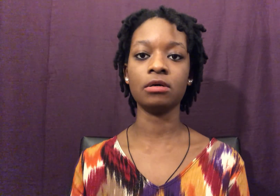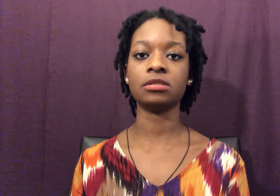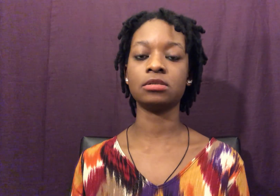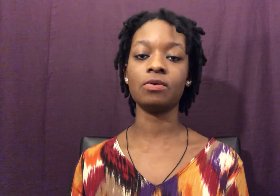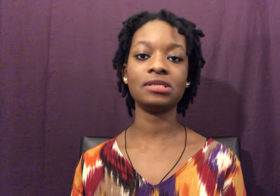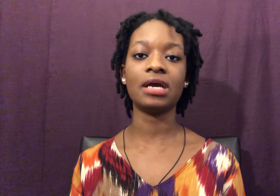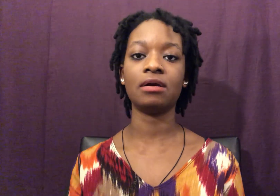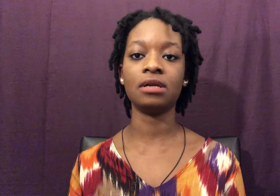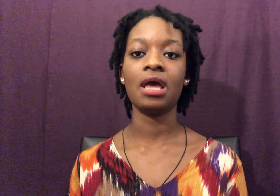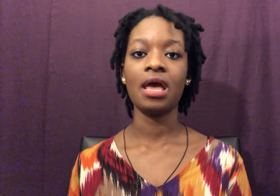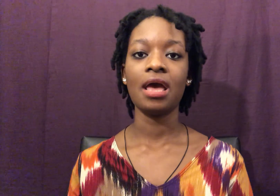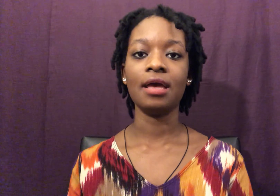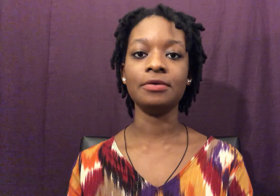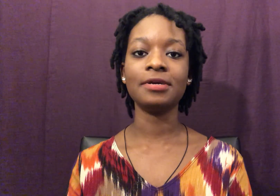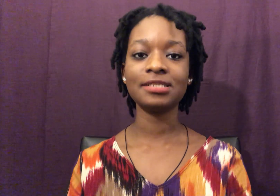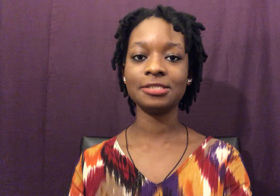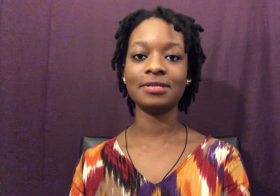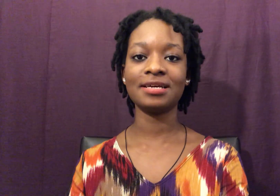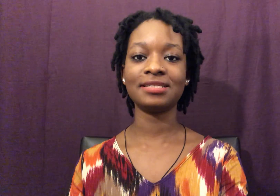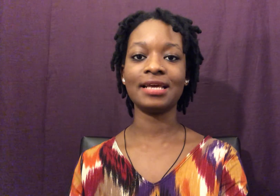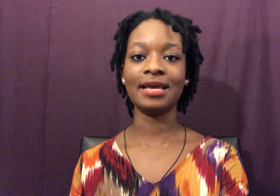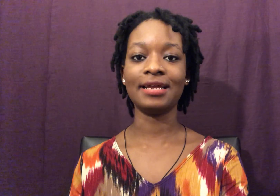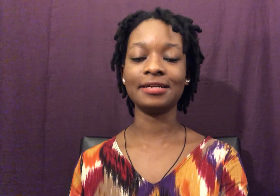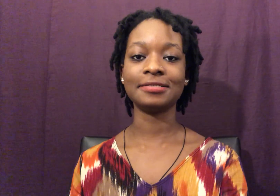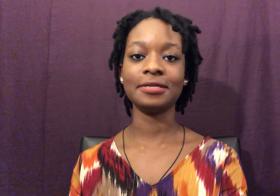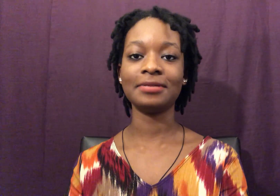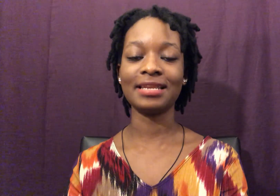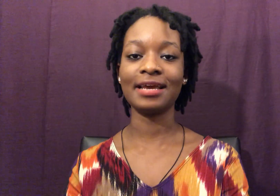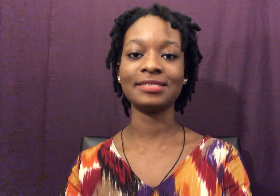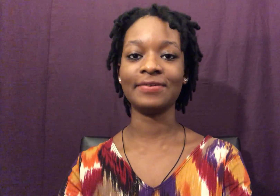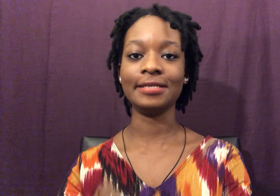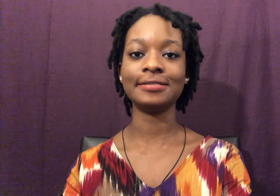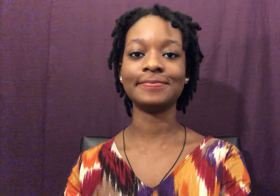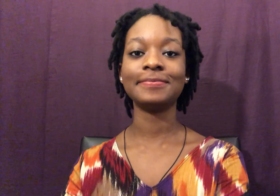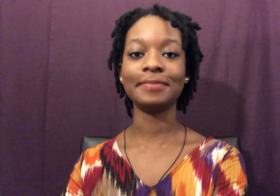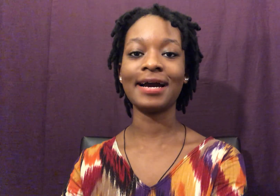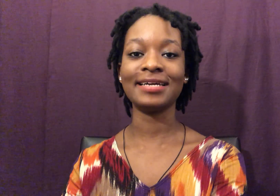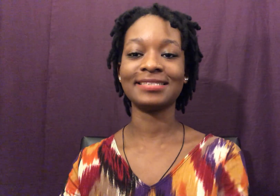or slow it down. You can do this, and I'll see you in the next video. Bye.